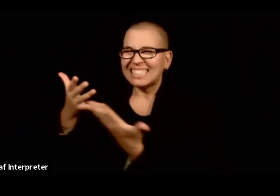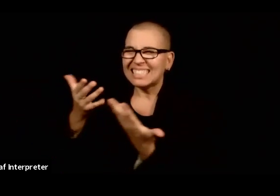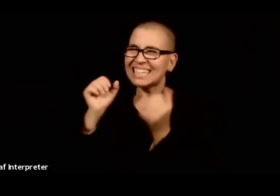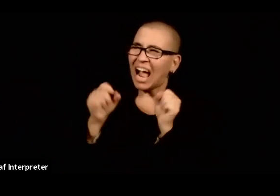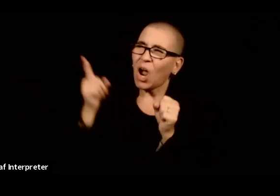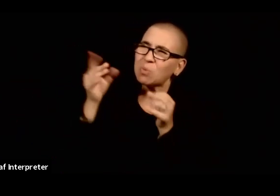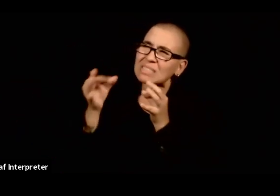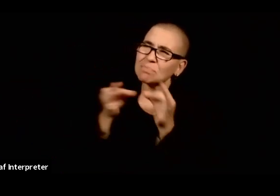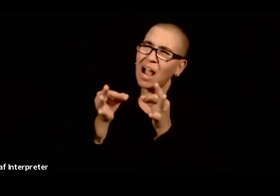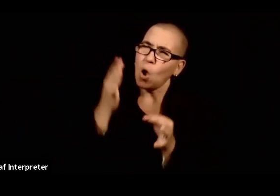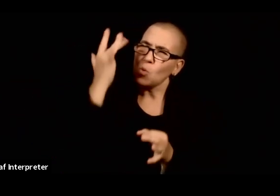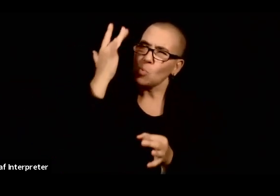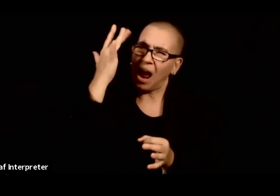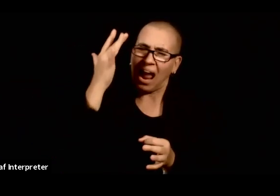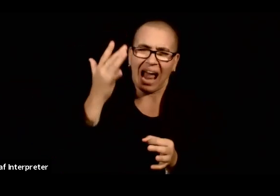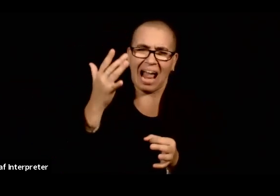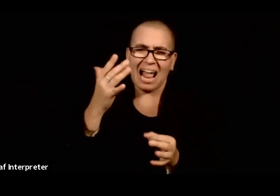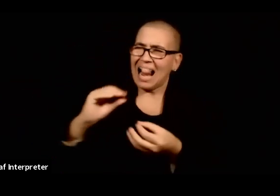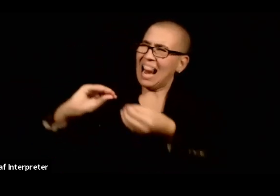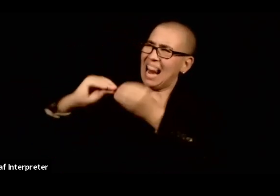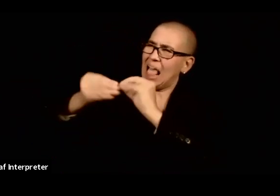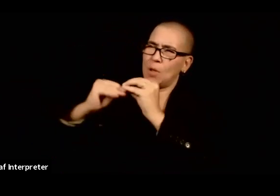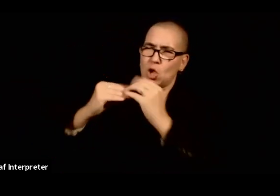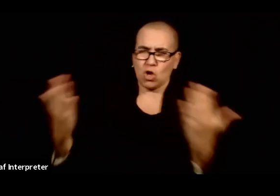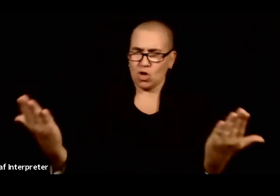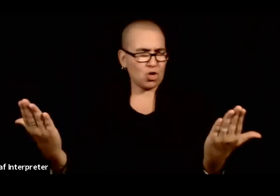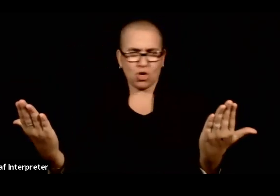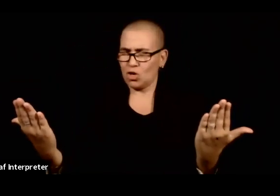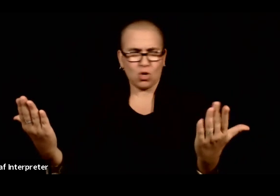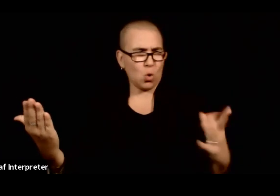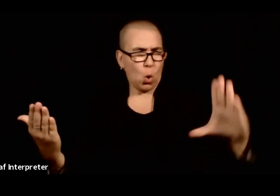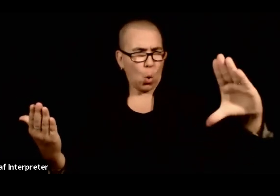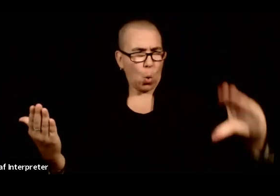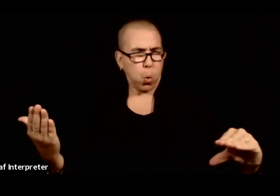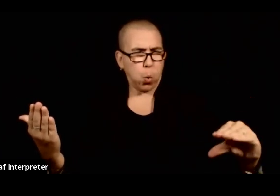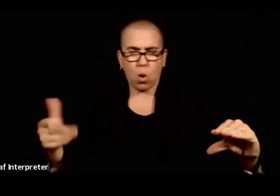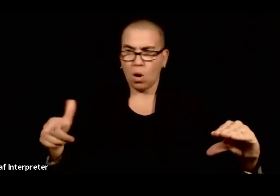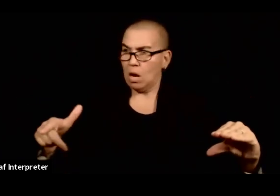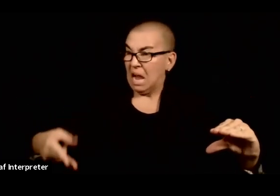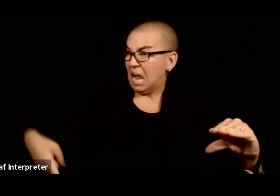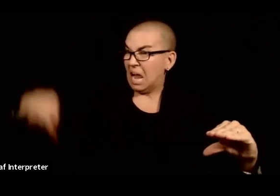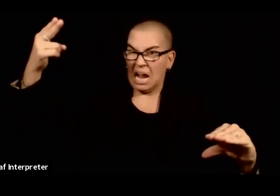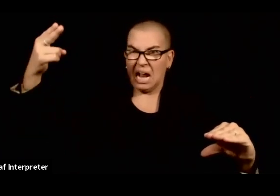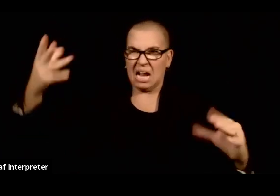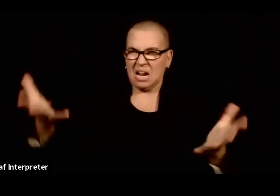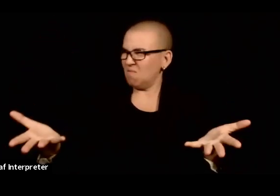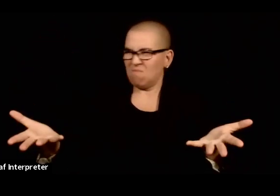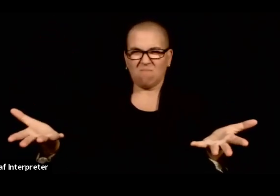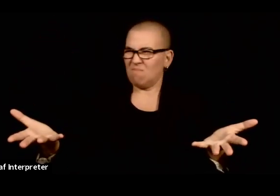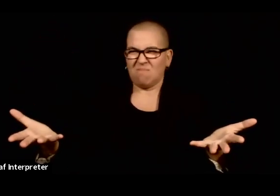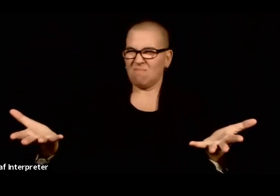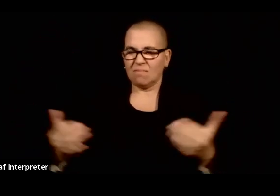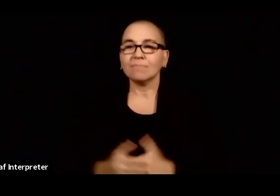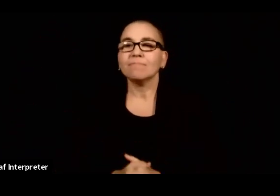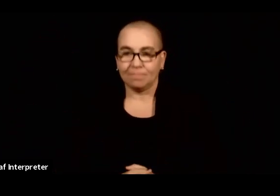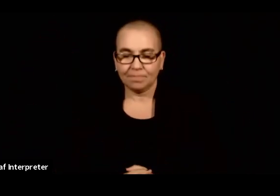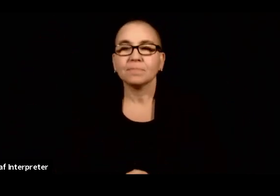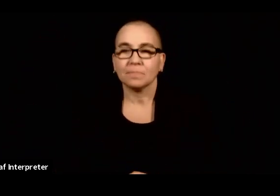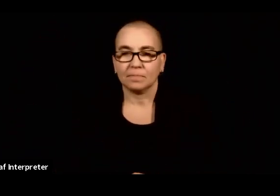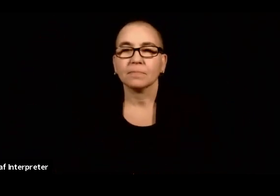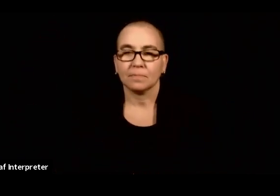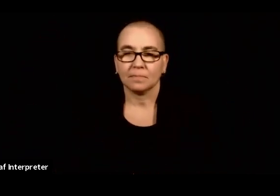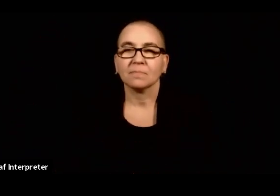This is Jan. I'll start and then again invite Chris, Lindsay, and actually anybody to comment on this